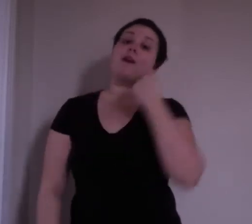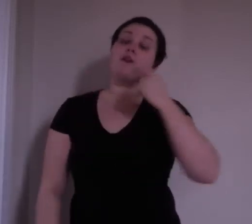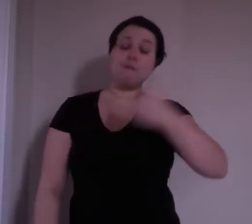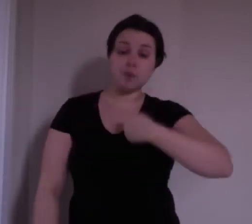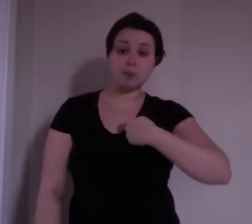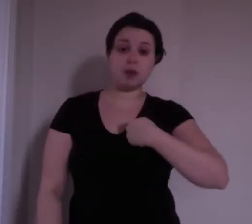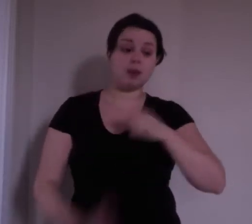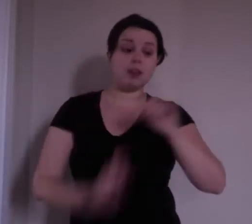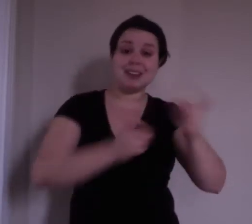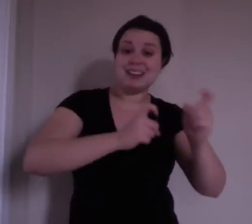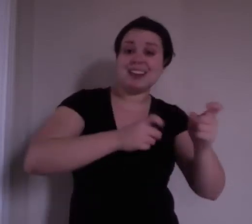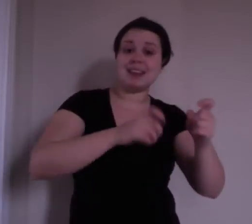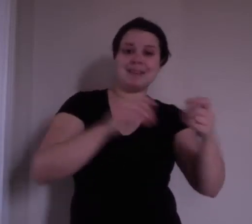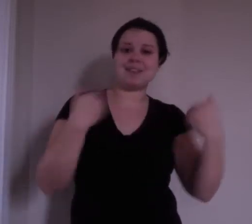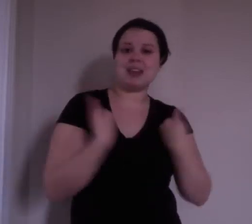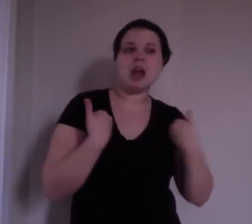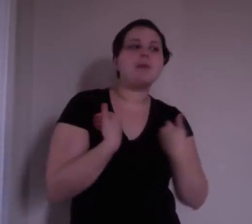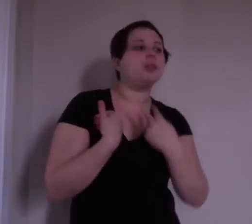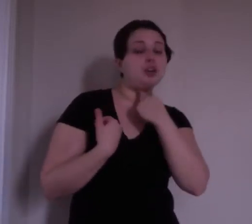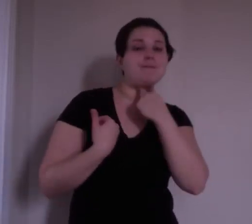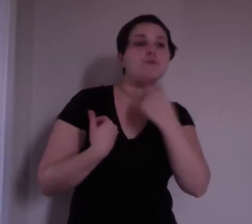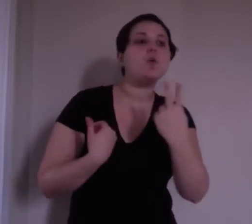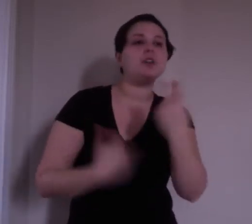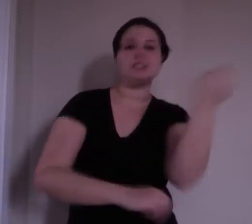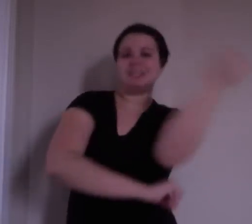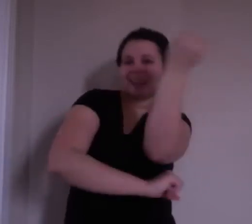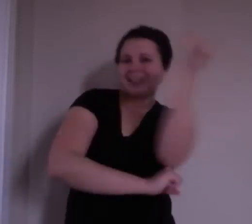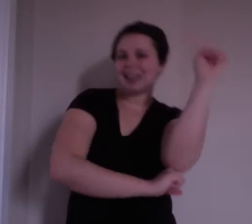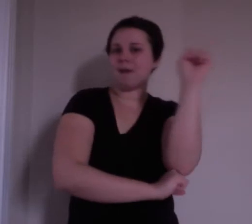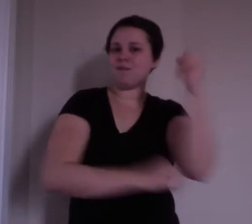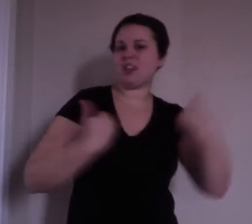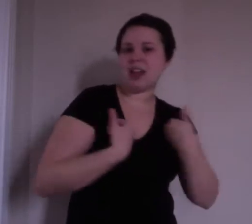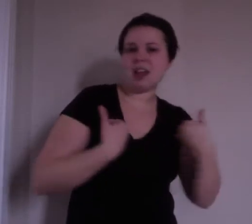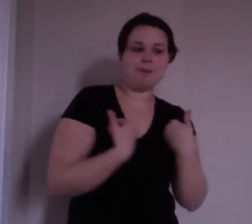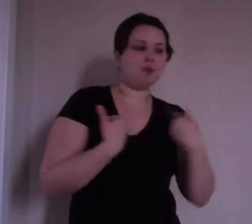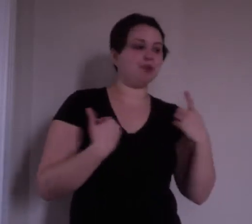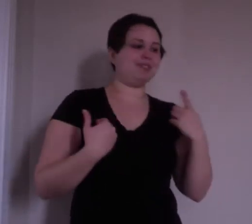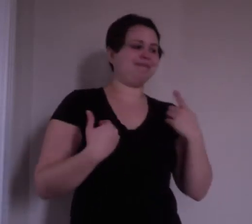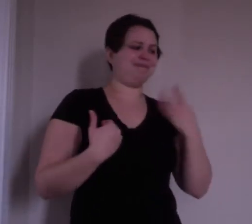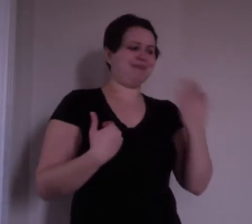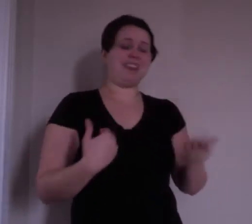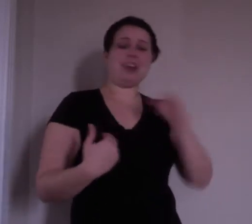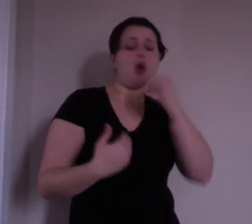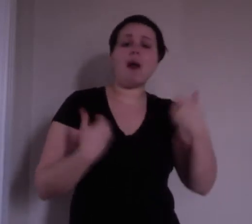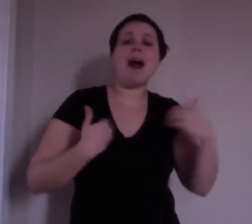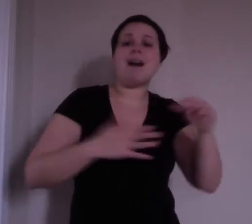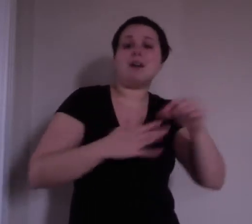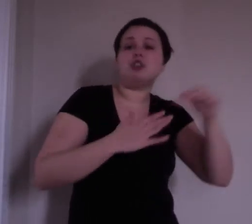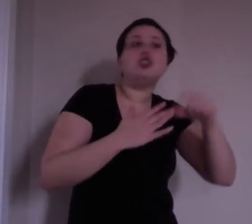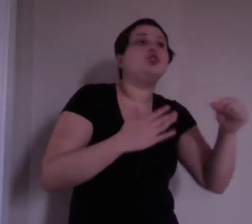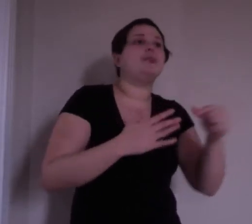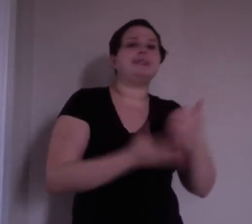animals a voice, these choiceless animals, helps illuminate these dark,